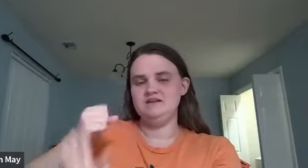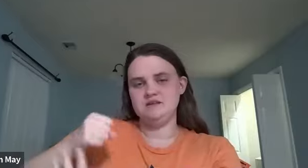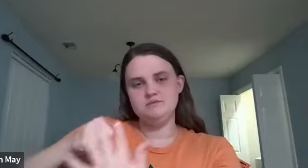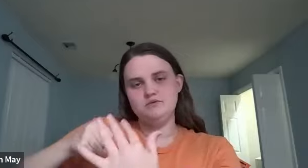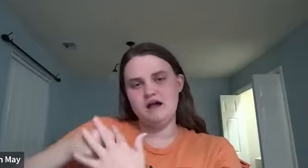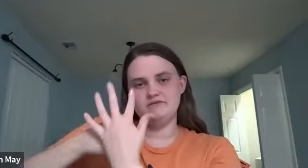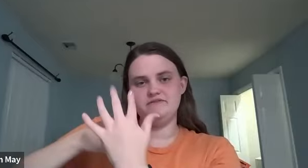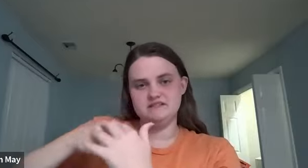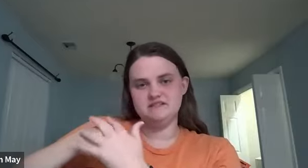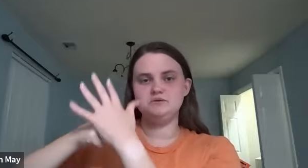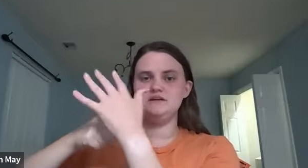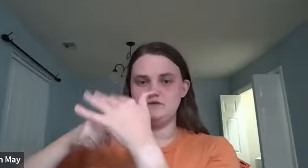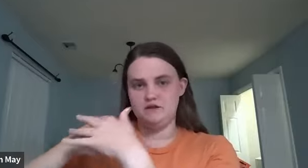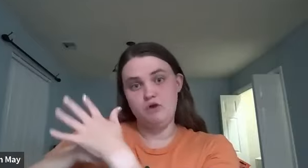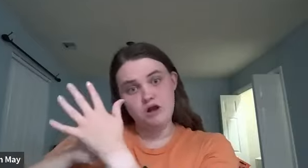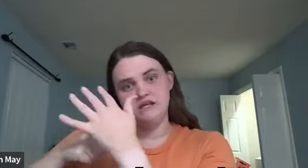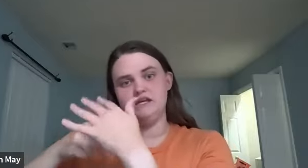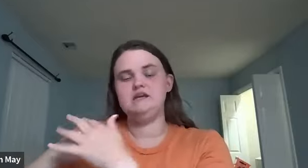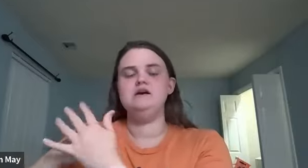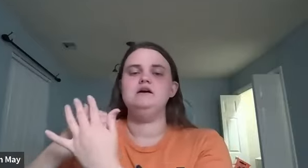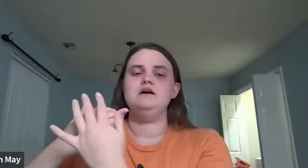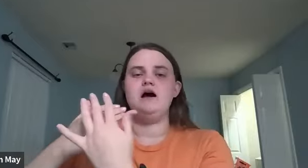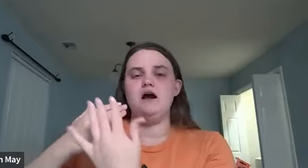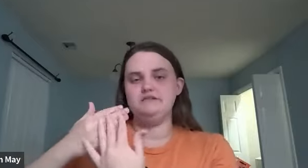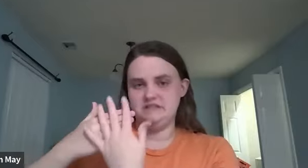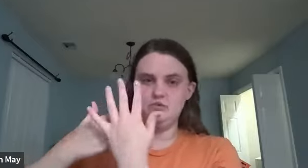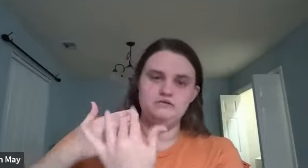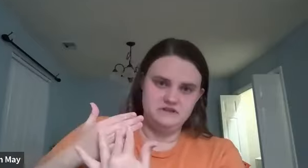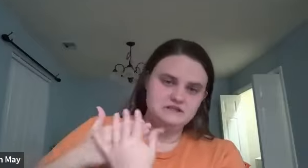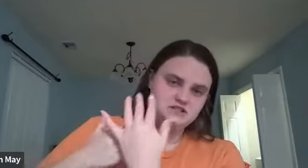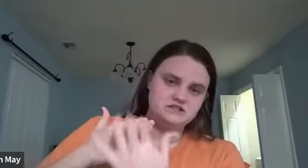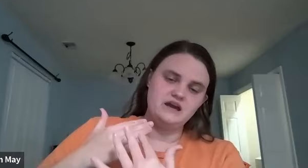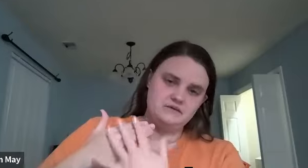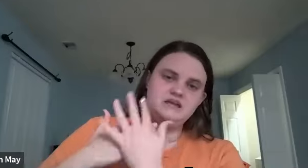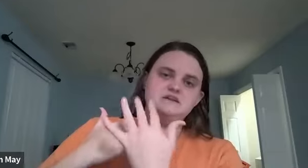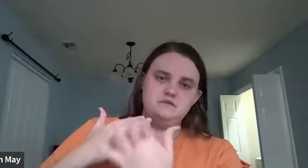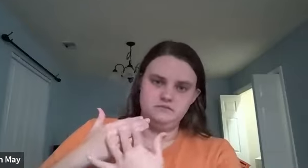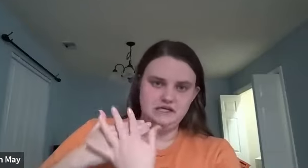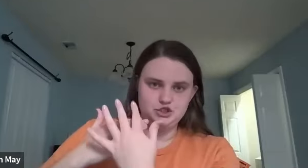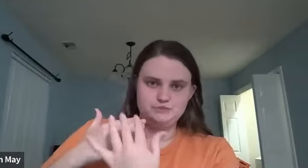Some people will have a fist in doing it for like rocky. I see more of this, just kind of basic for beach.